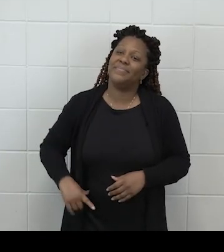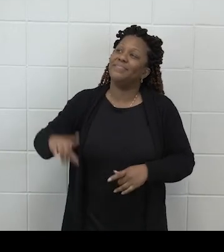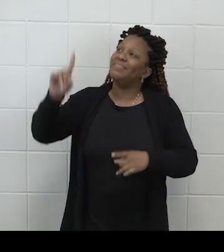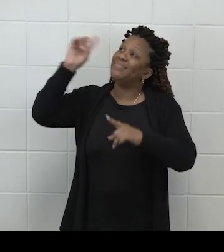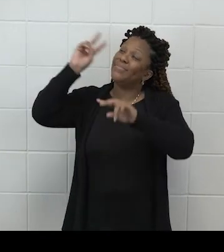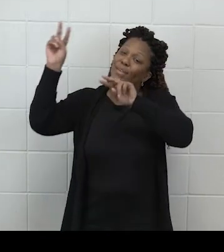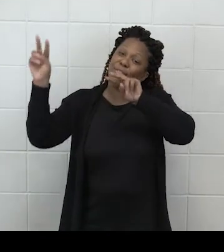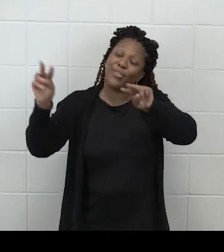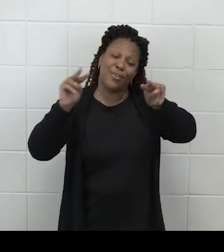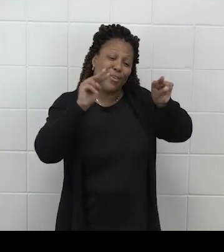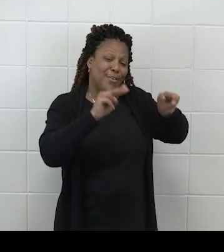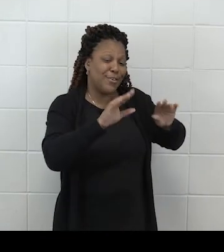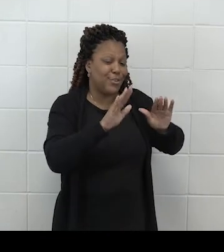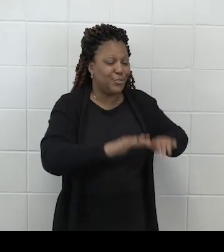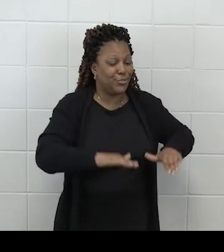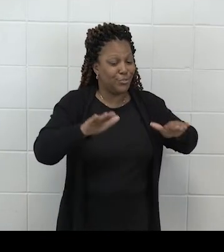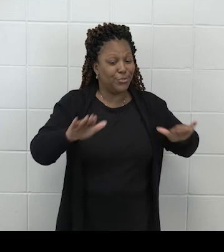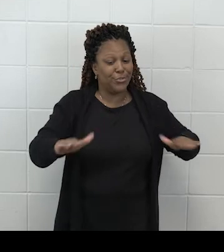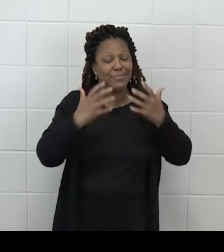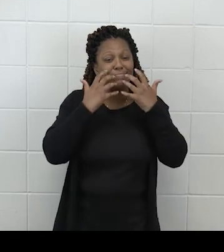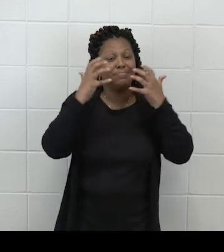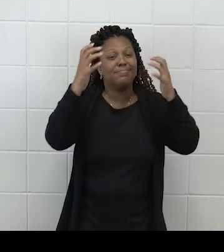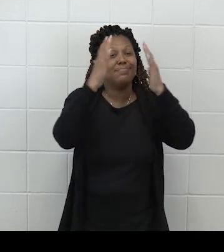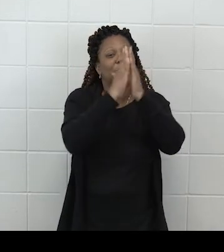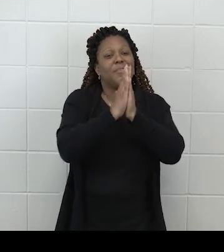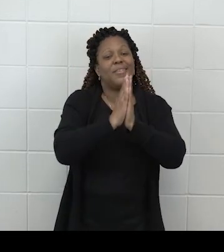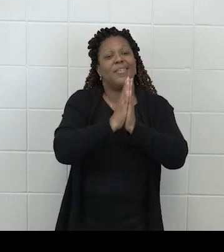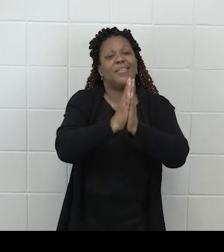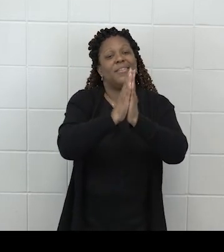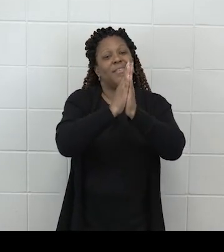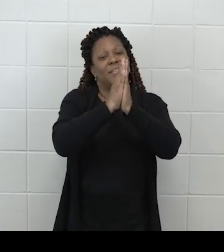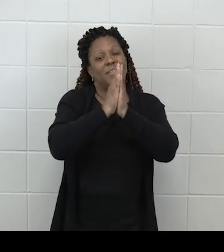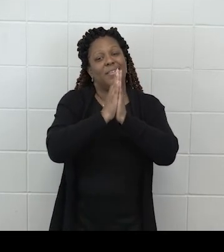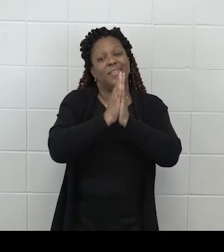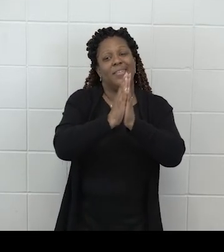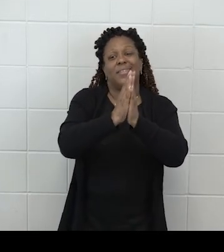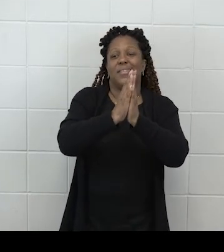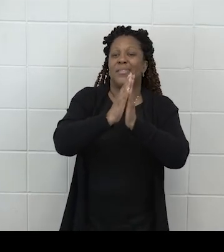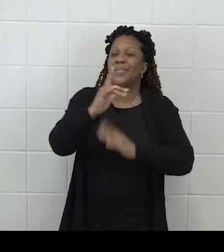Lord, listen to your children pray.